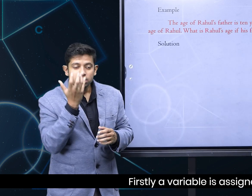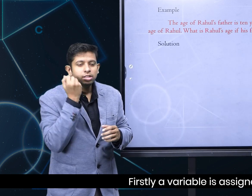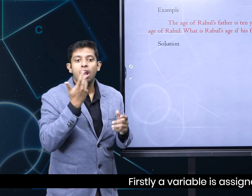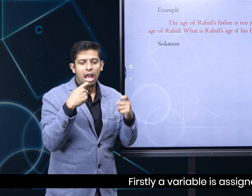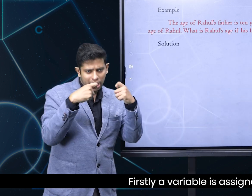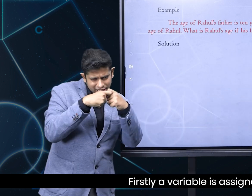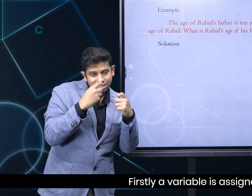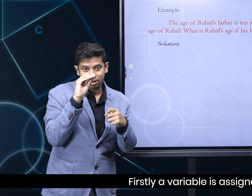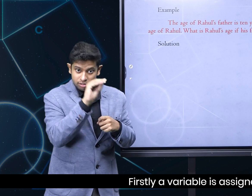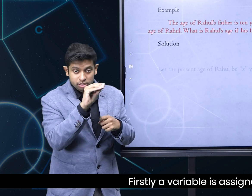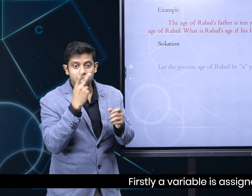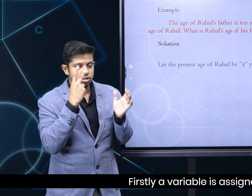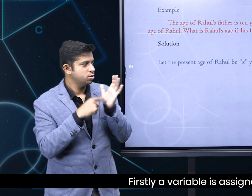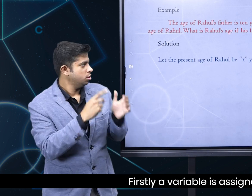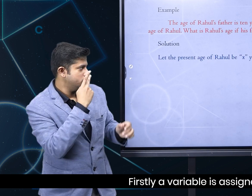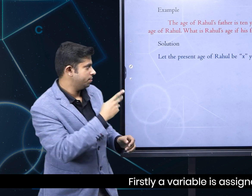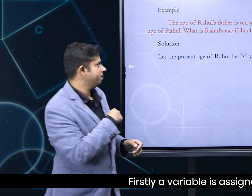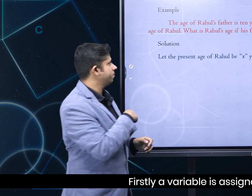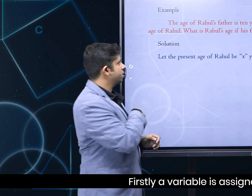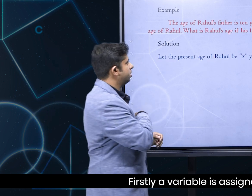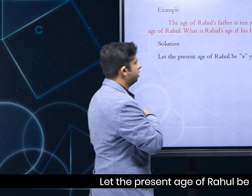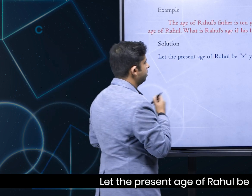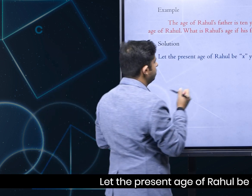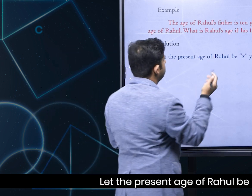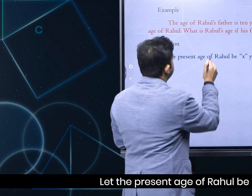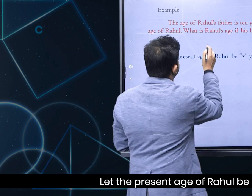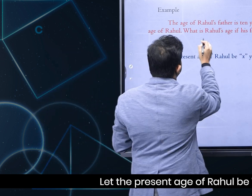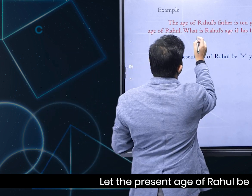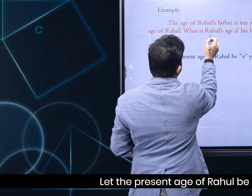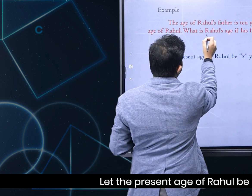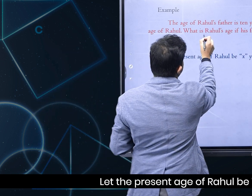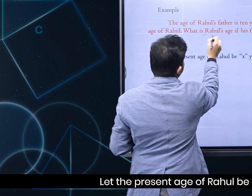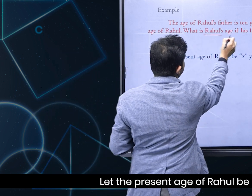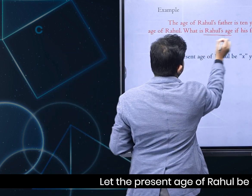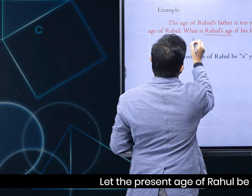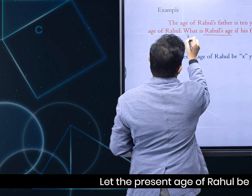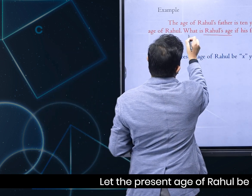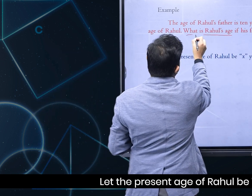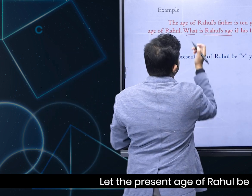Firstly, a variable is assigned. Let the present age of Rahul be X years.